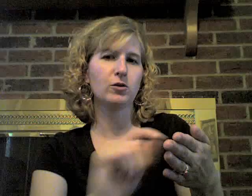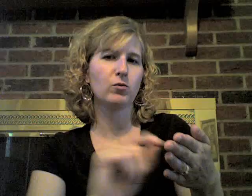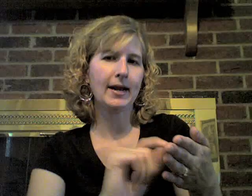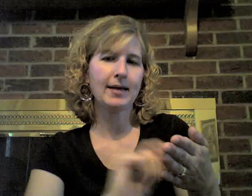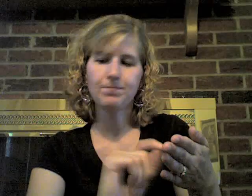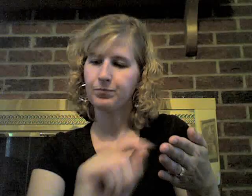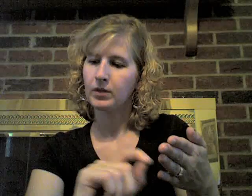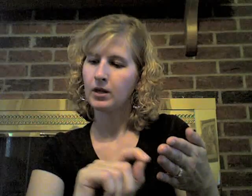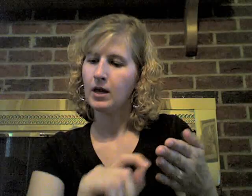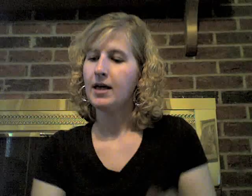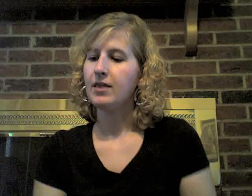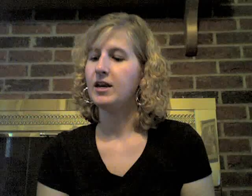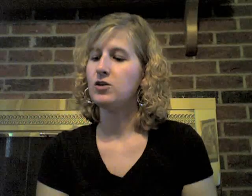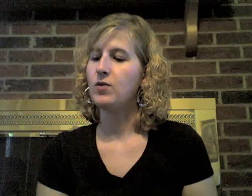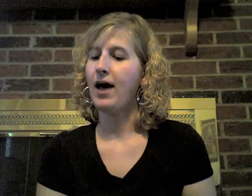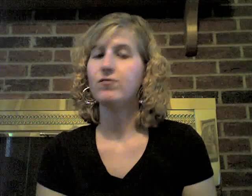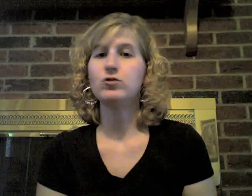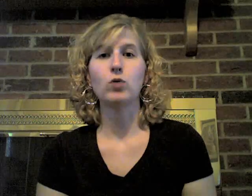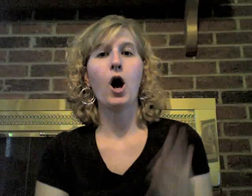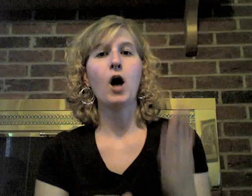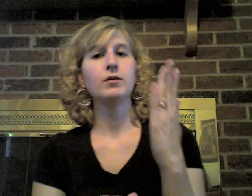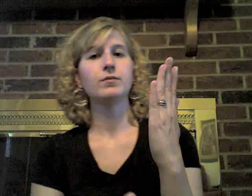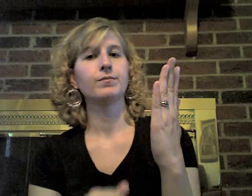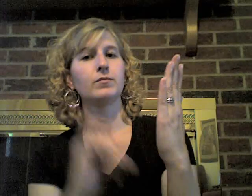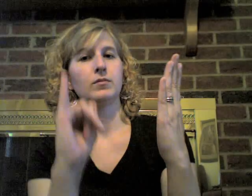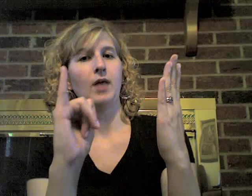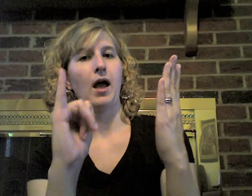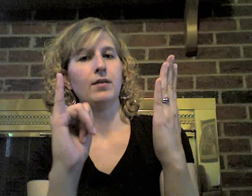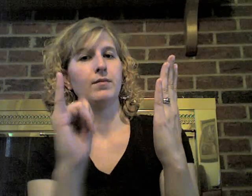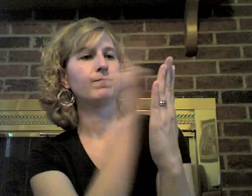you're writing. Then you have draw.